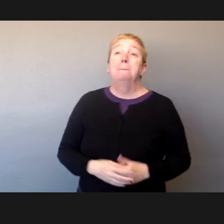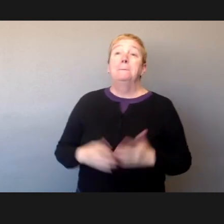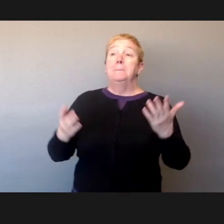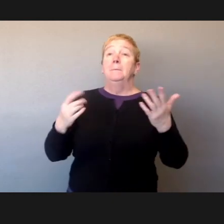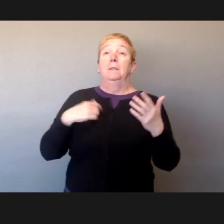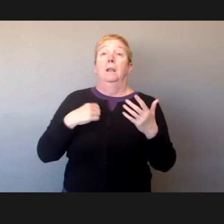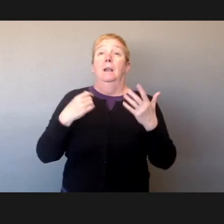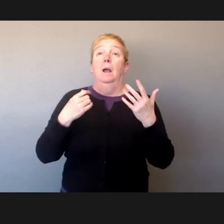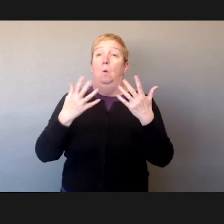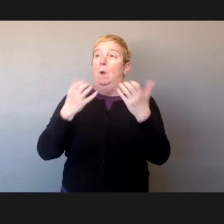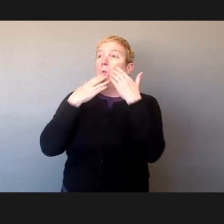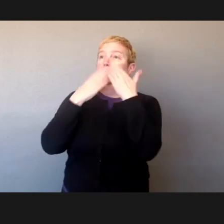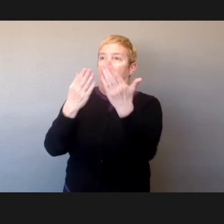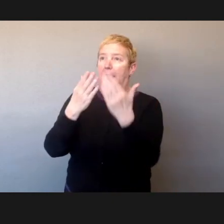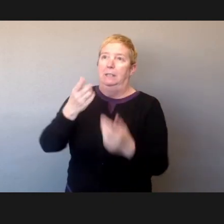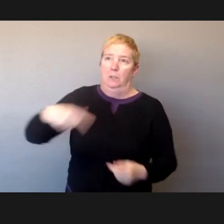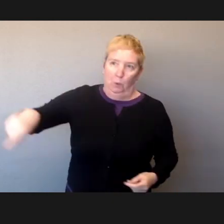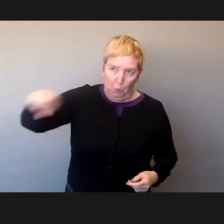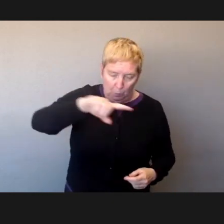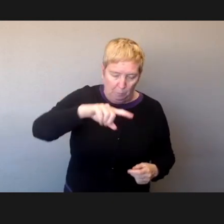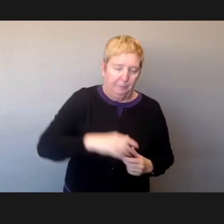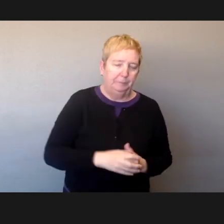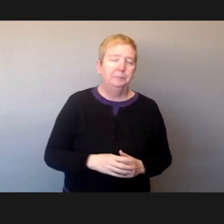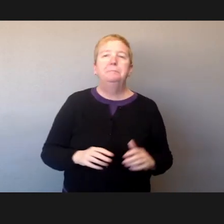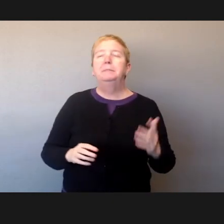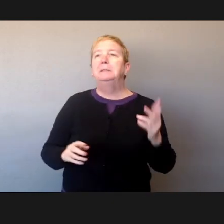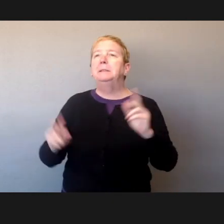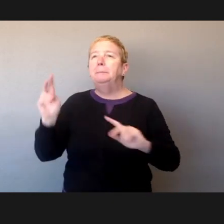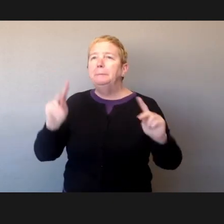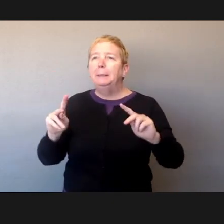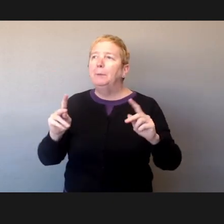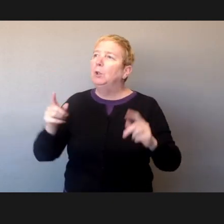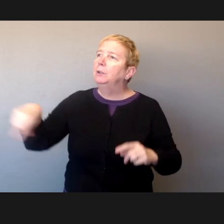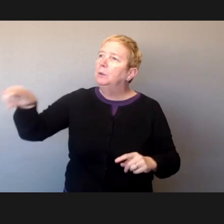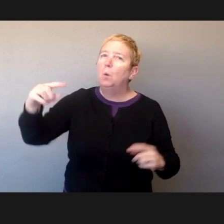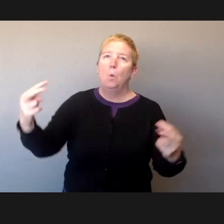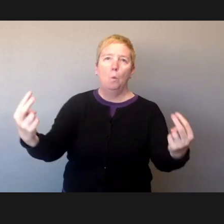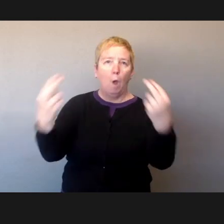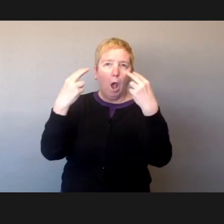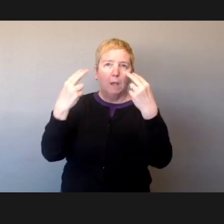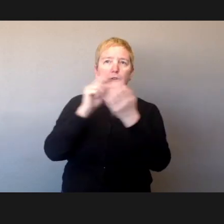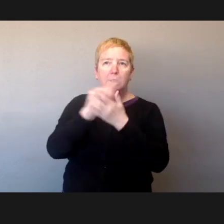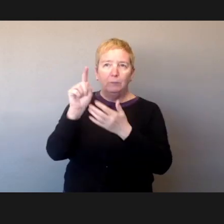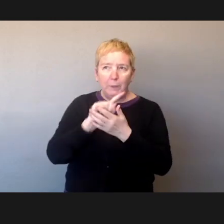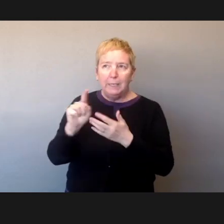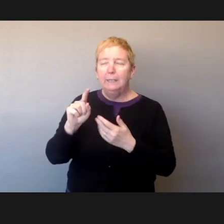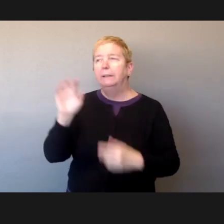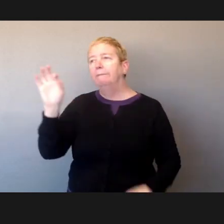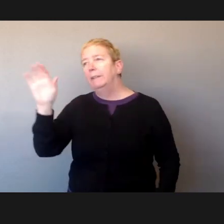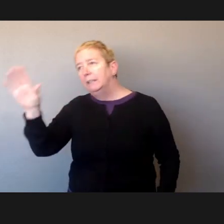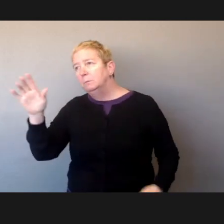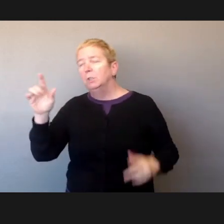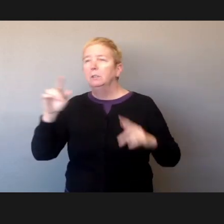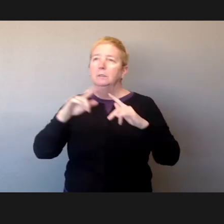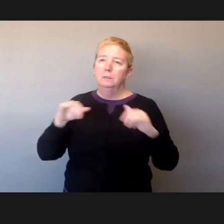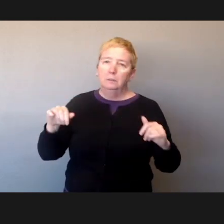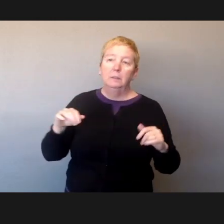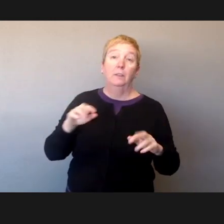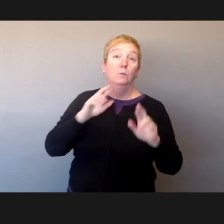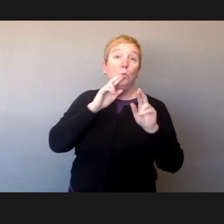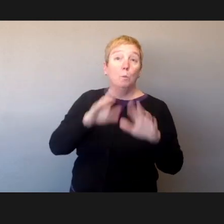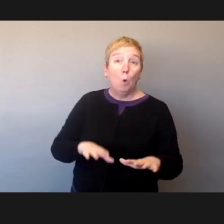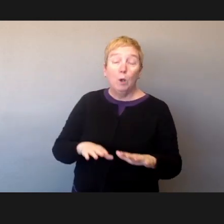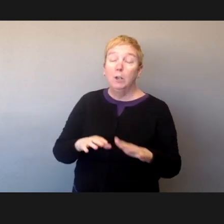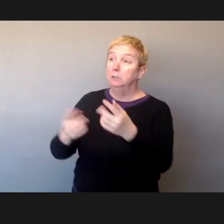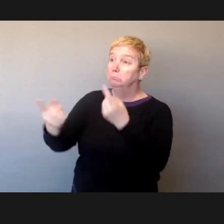everyone, really all the folks who watch this on Facebook. I want to thank our media partners who really ask great